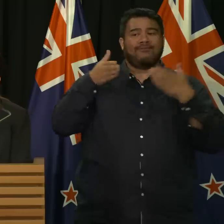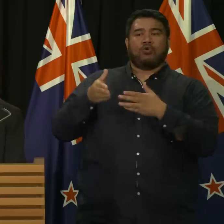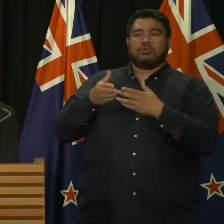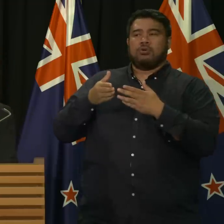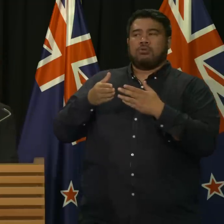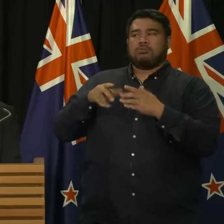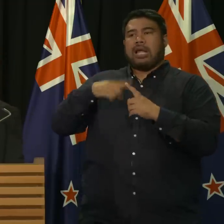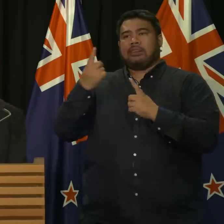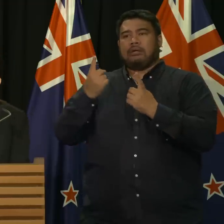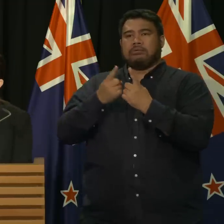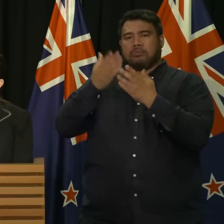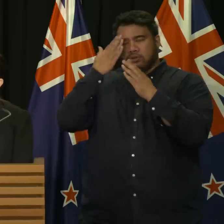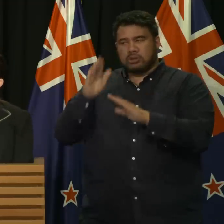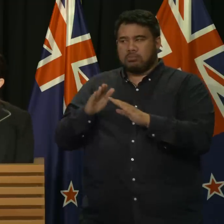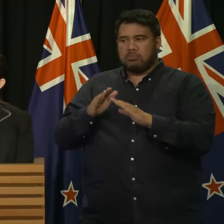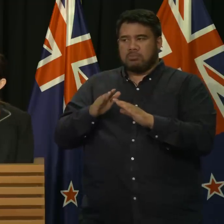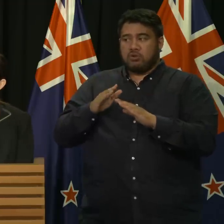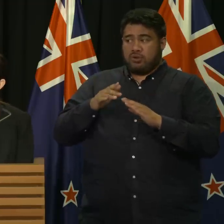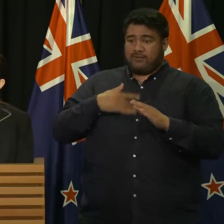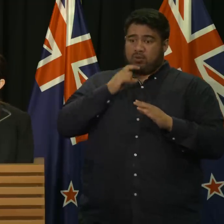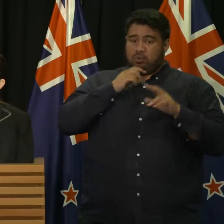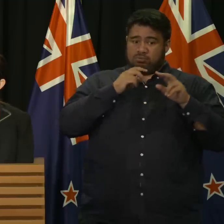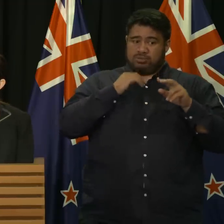given the rise of